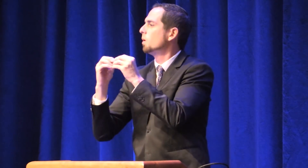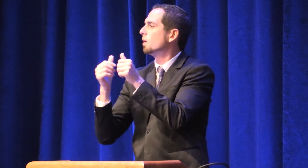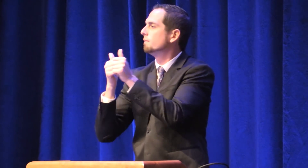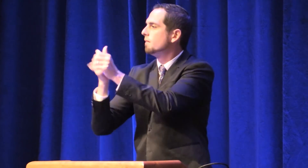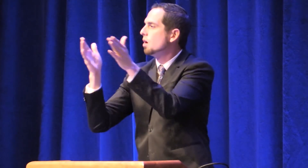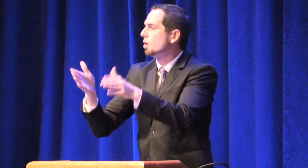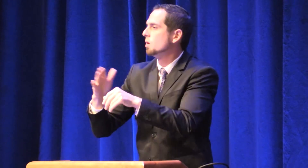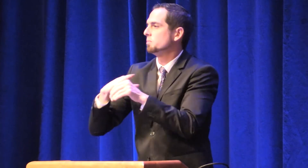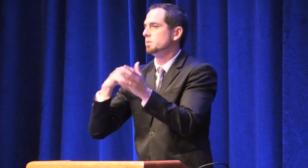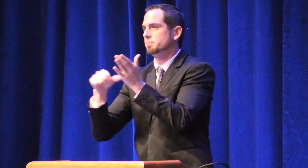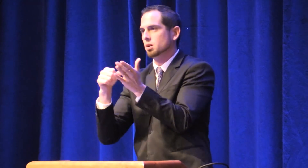your best advantage.